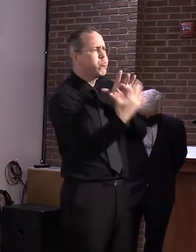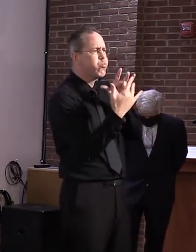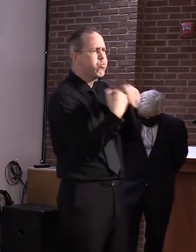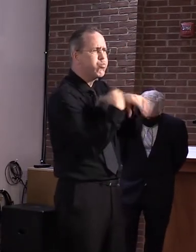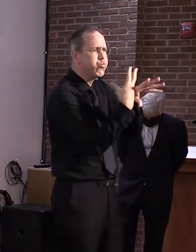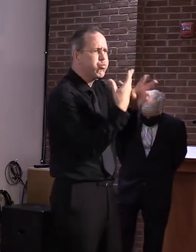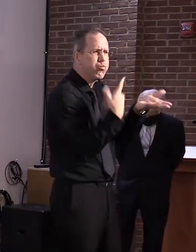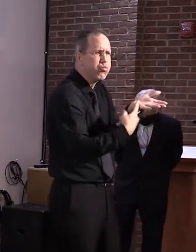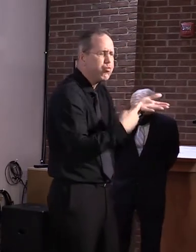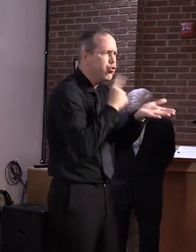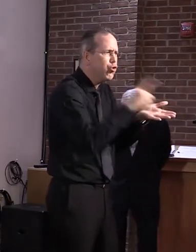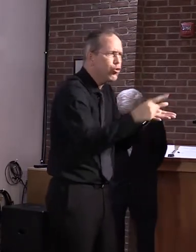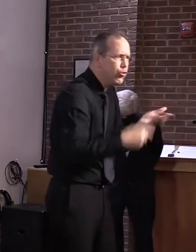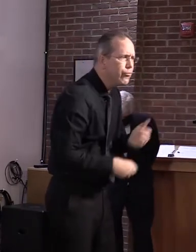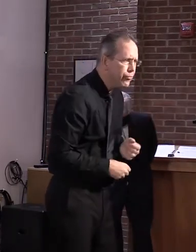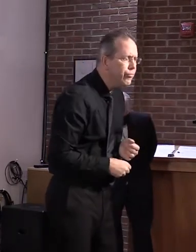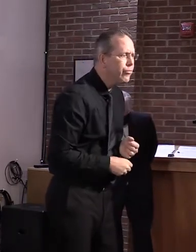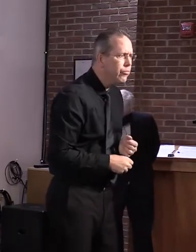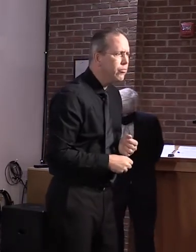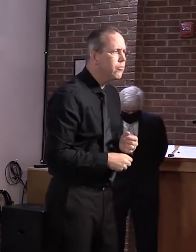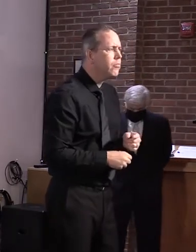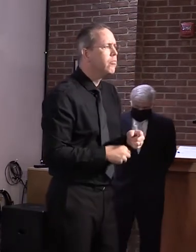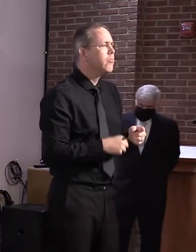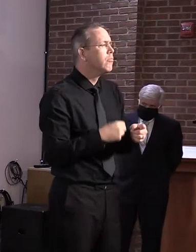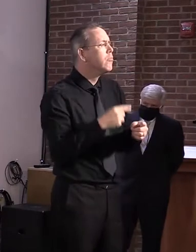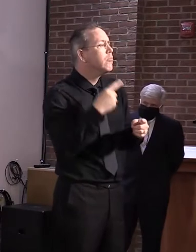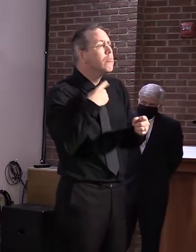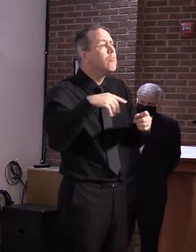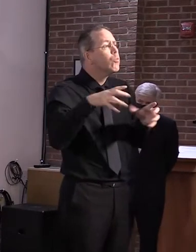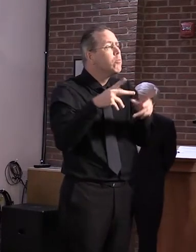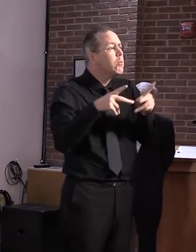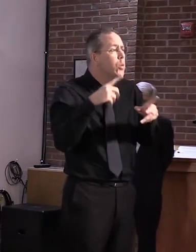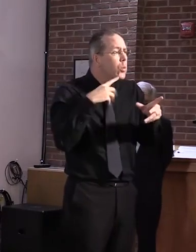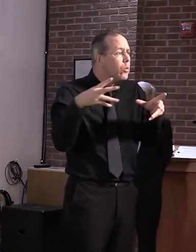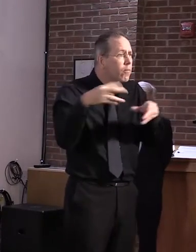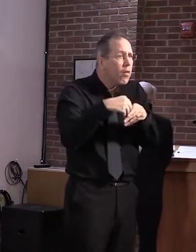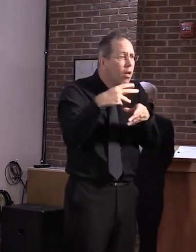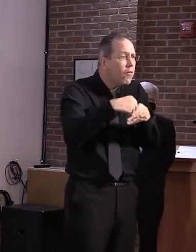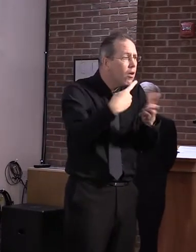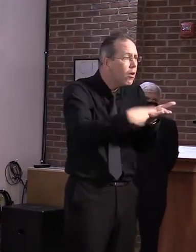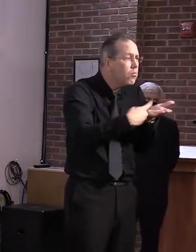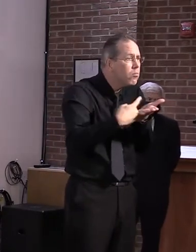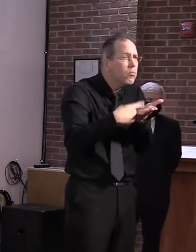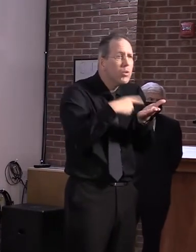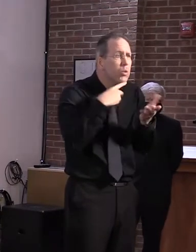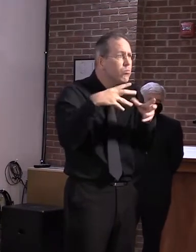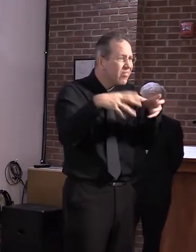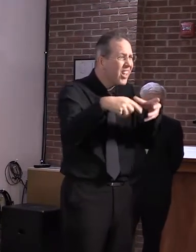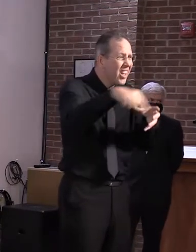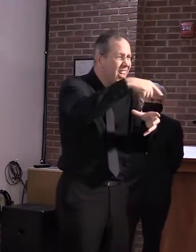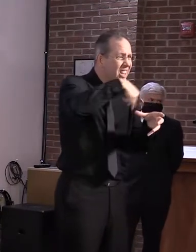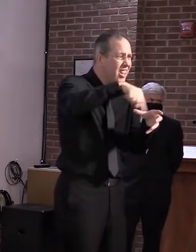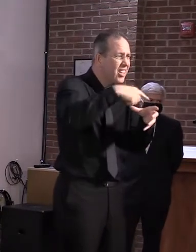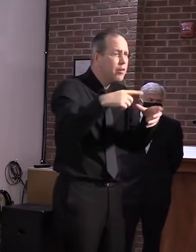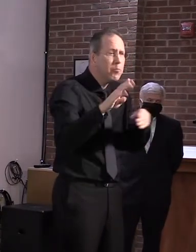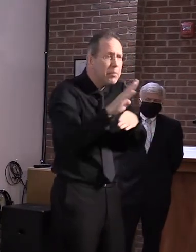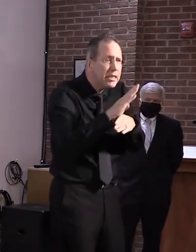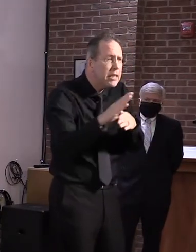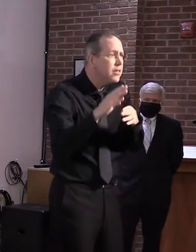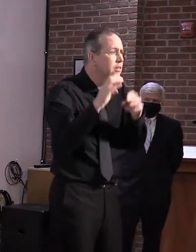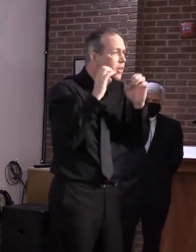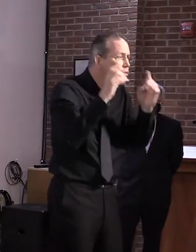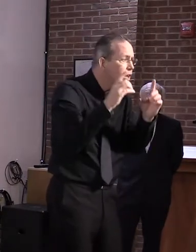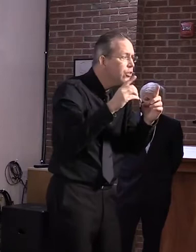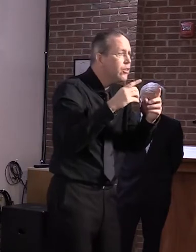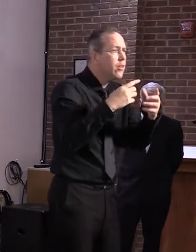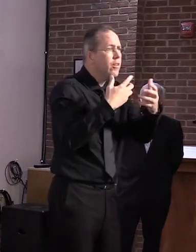from every one of the major economic portions of our state. I have the honor to do the one for higher ed, but we have them for